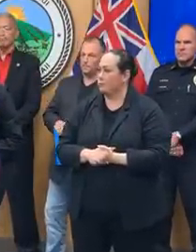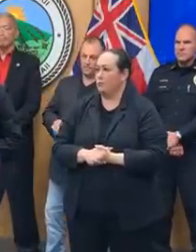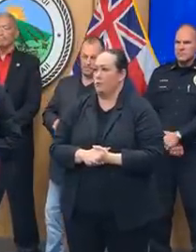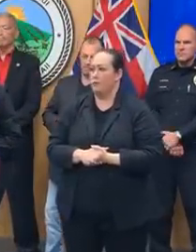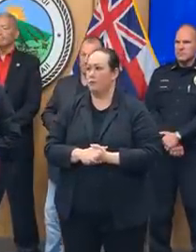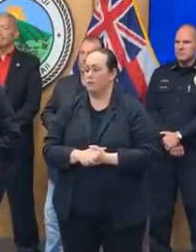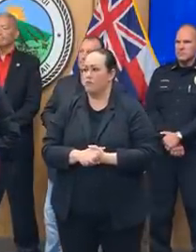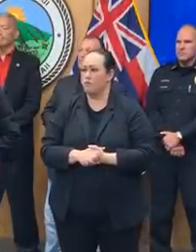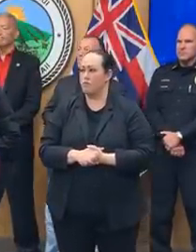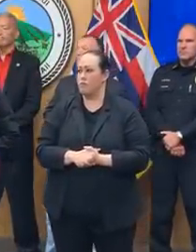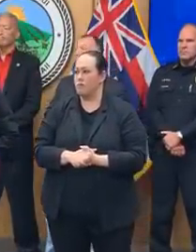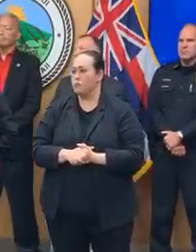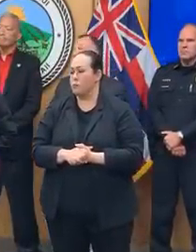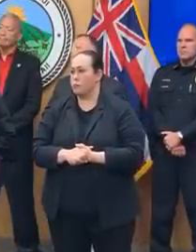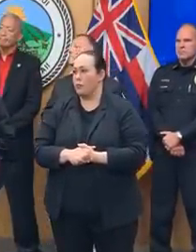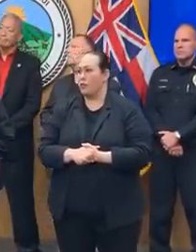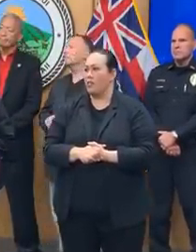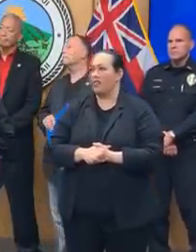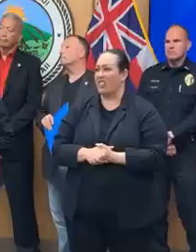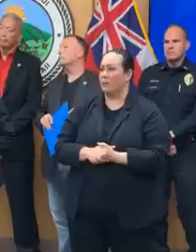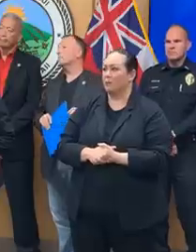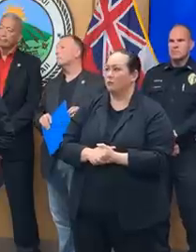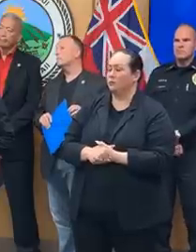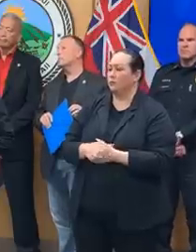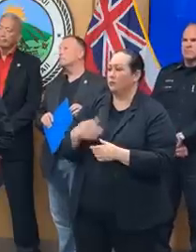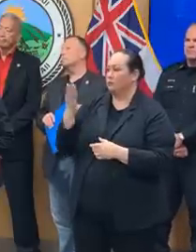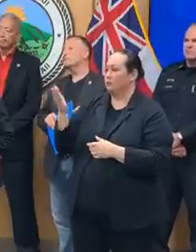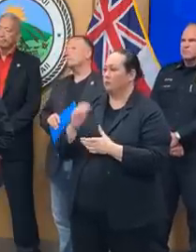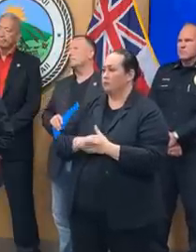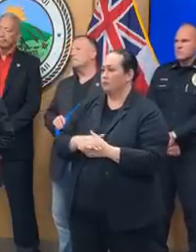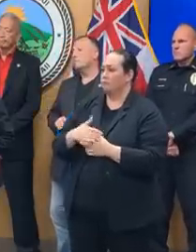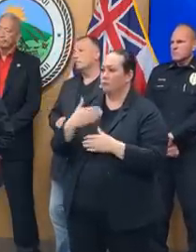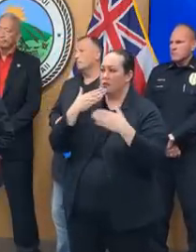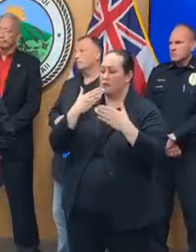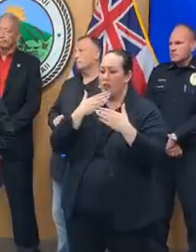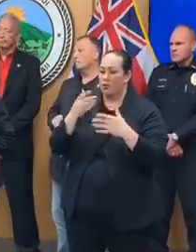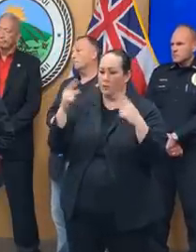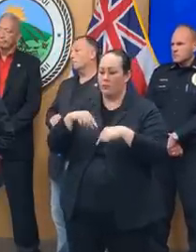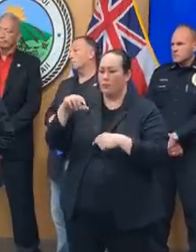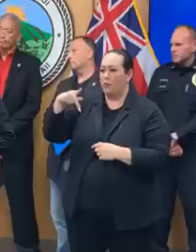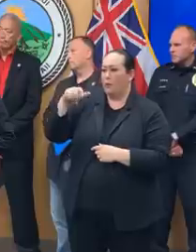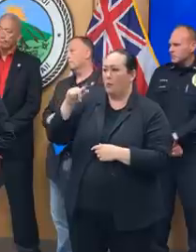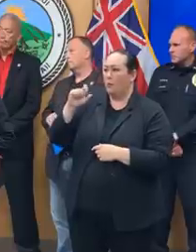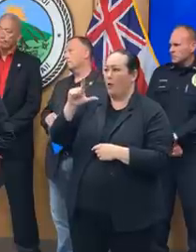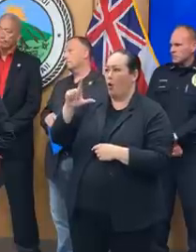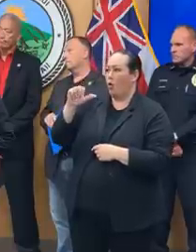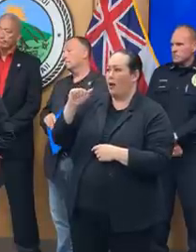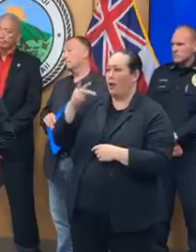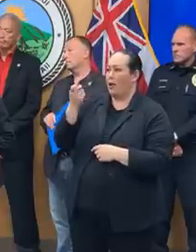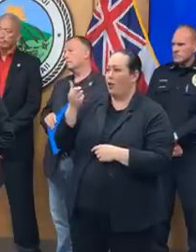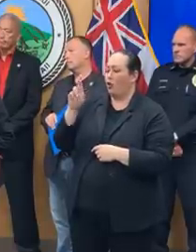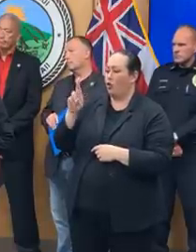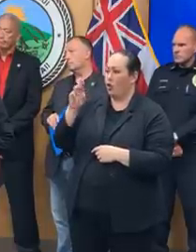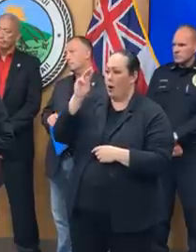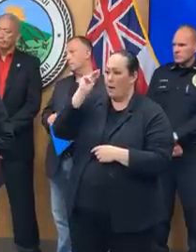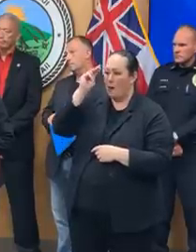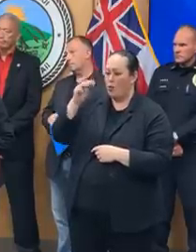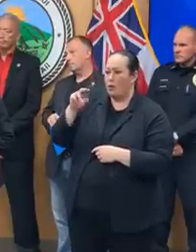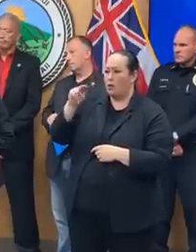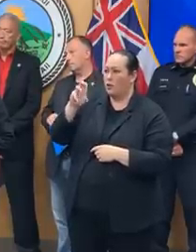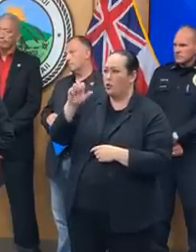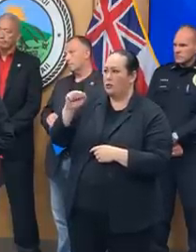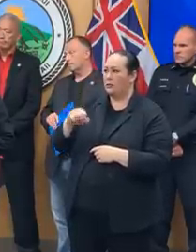Mahalo. I'll go over here. Yeah, you're welcome. Thank you, everybody, for coming. I'm Paul Aker, Maui Alert News. Maybe